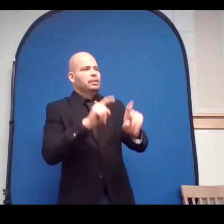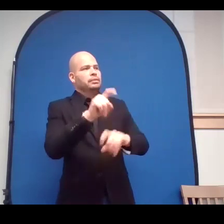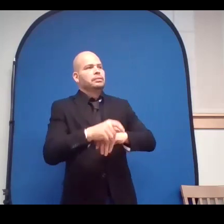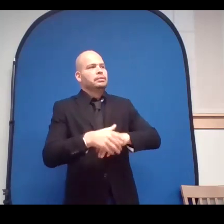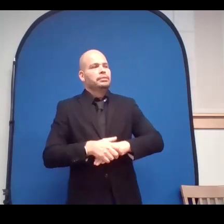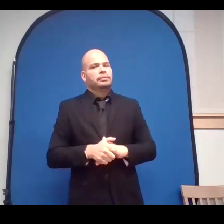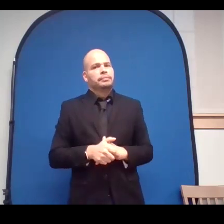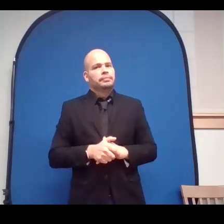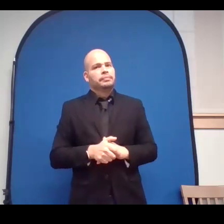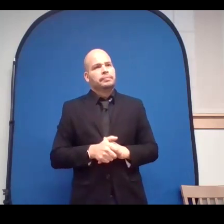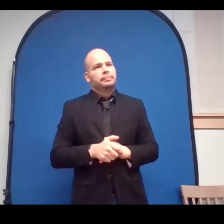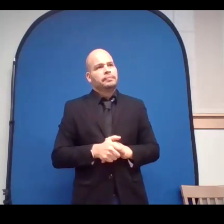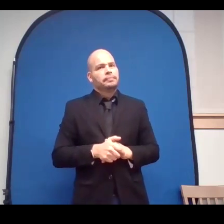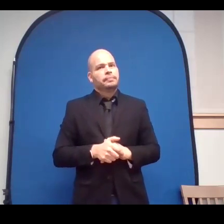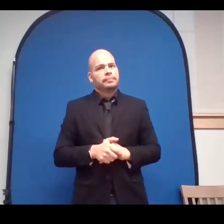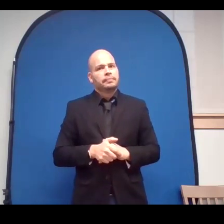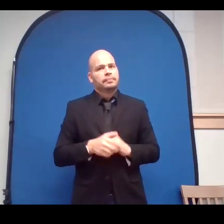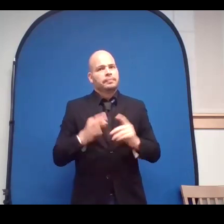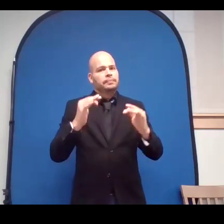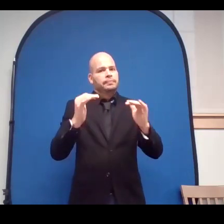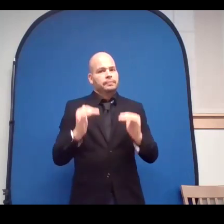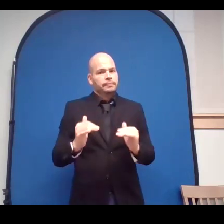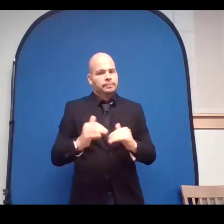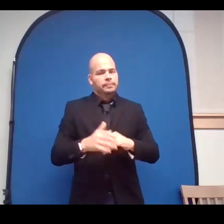But we also received a phone call